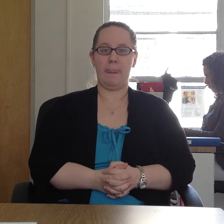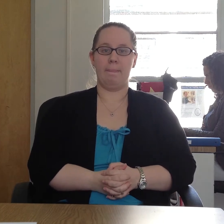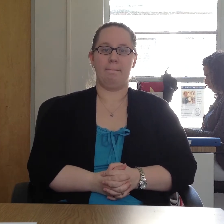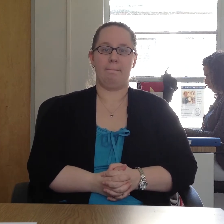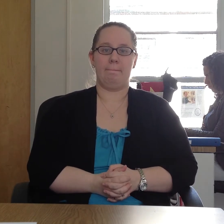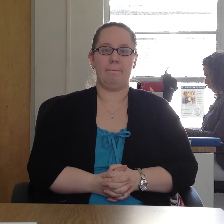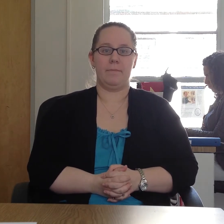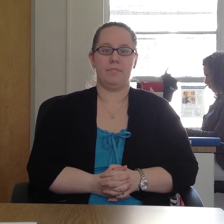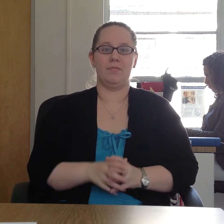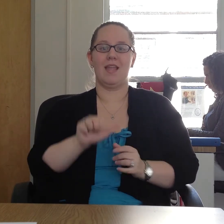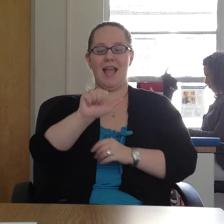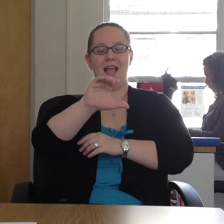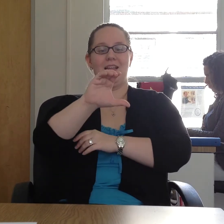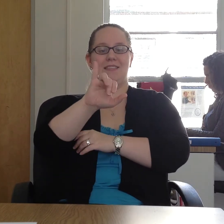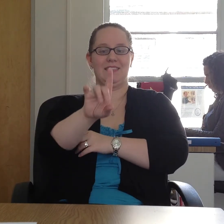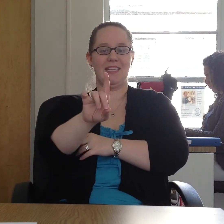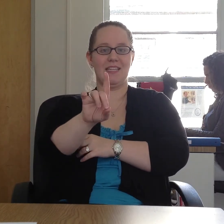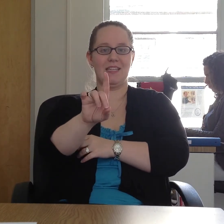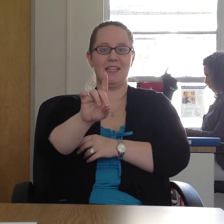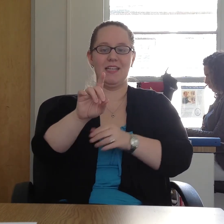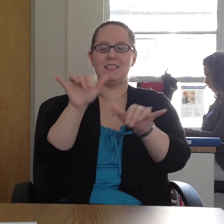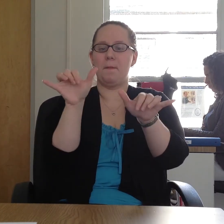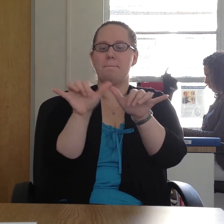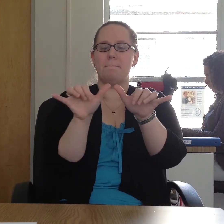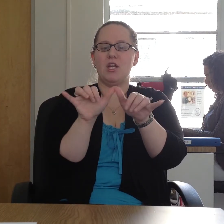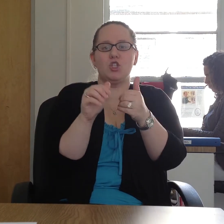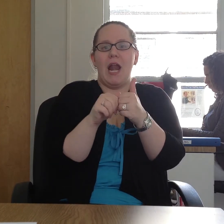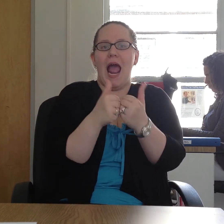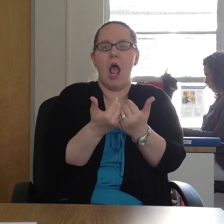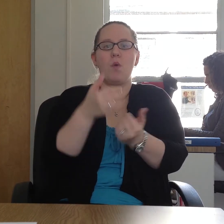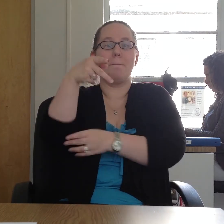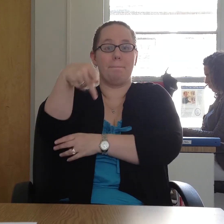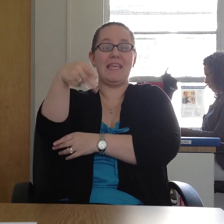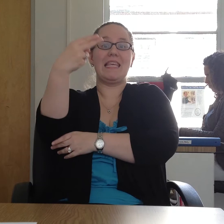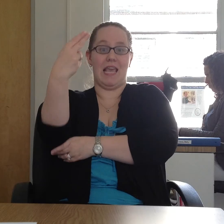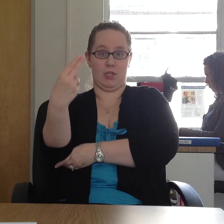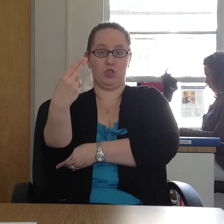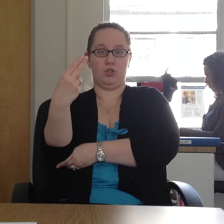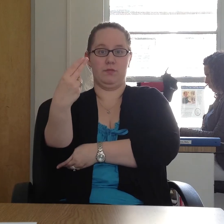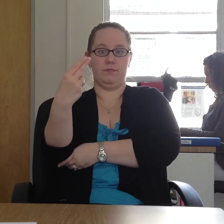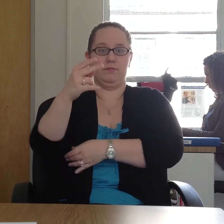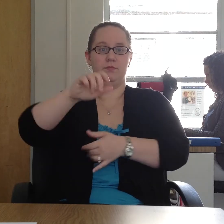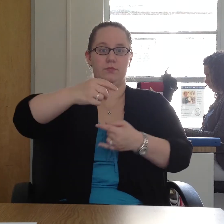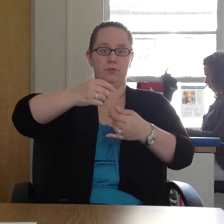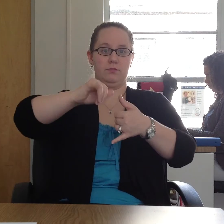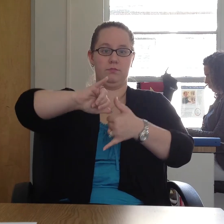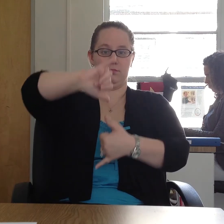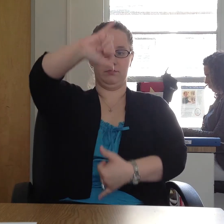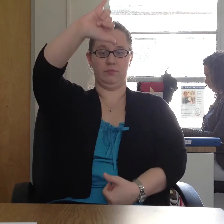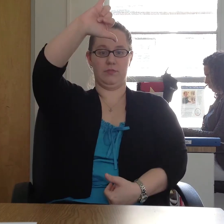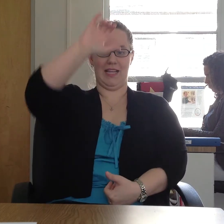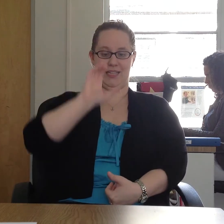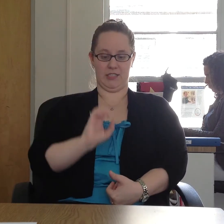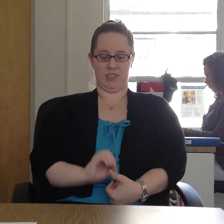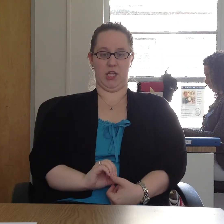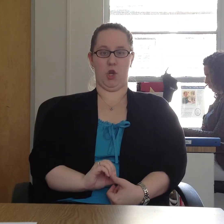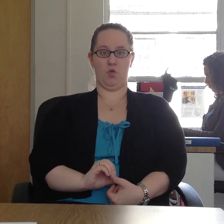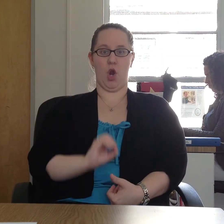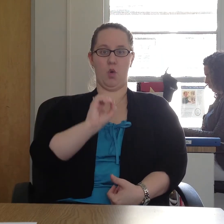Acidity is measured in pH. In a scale from 0 to 14, any food